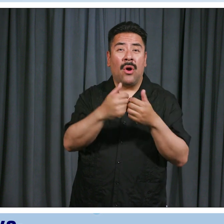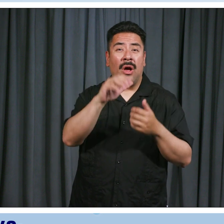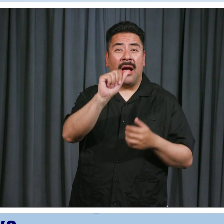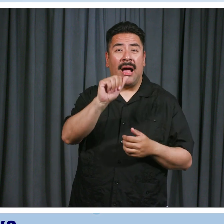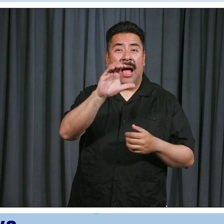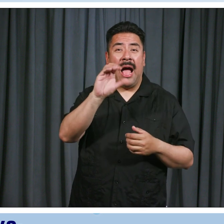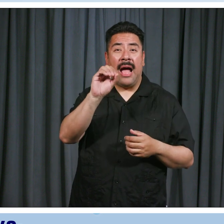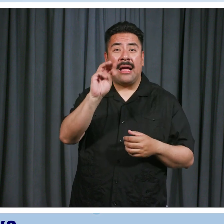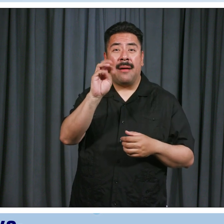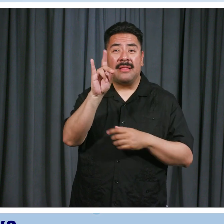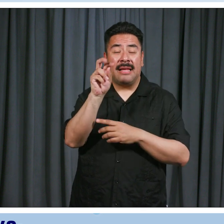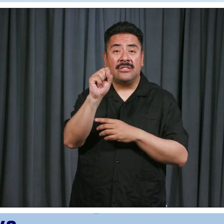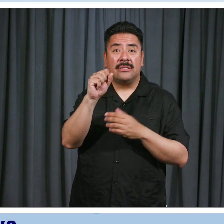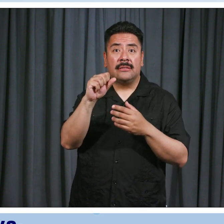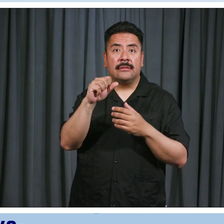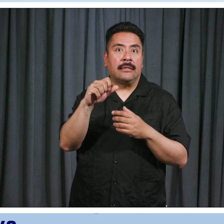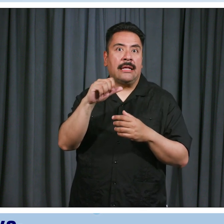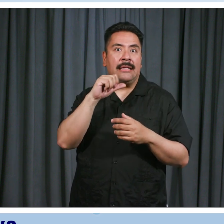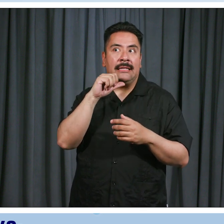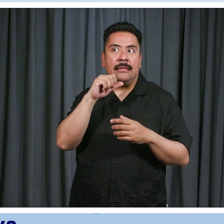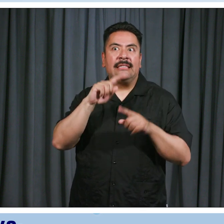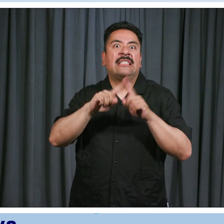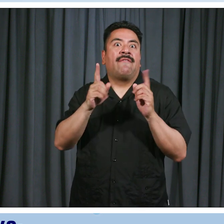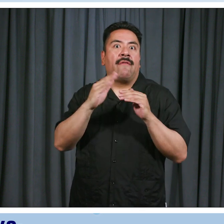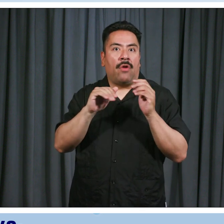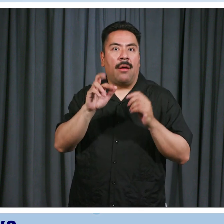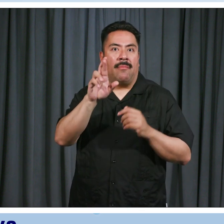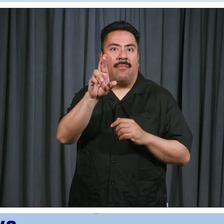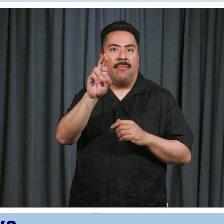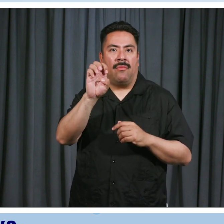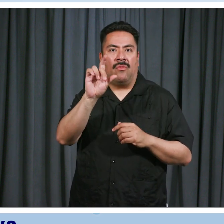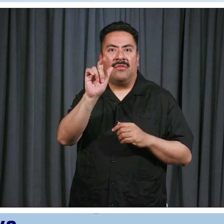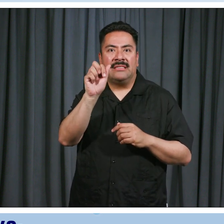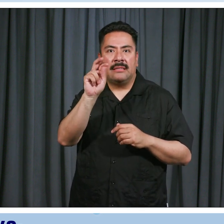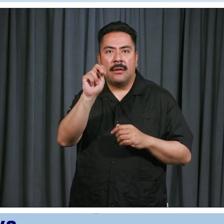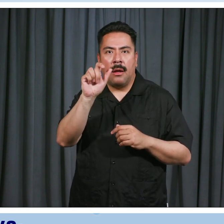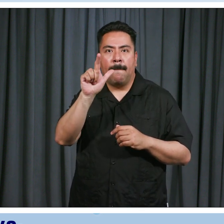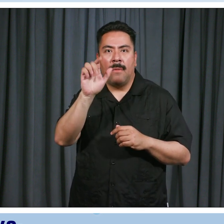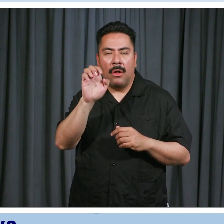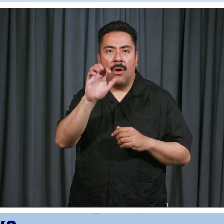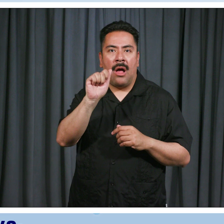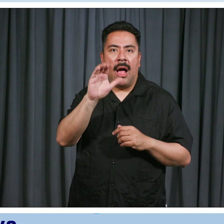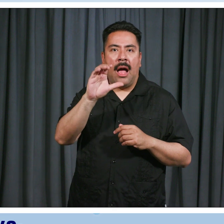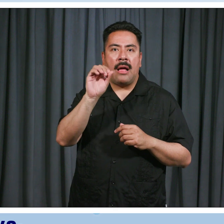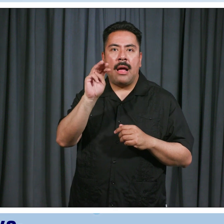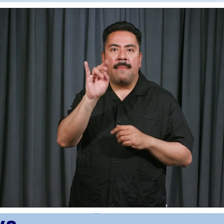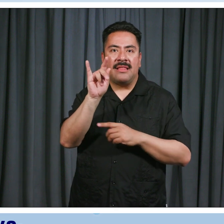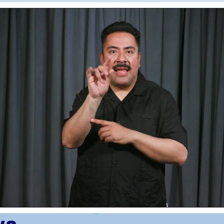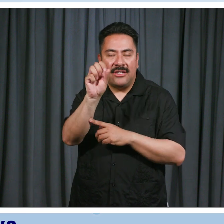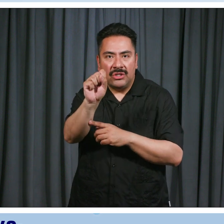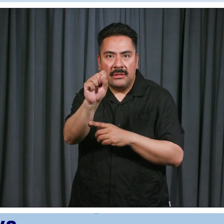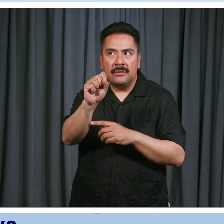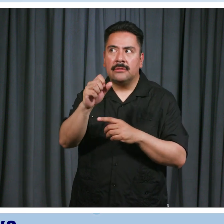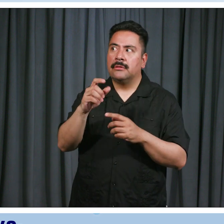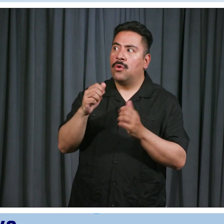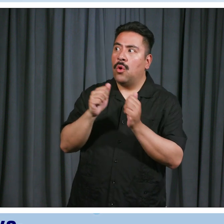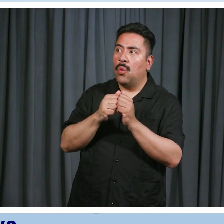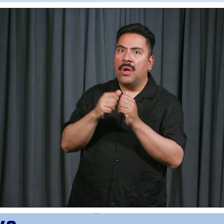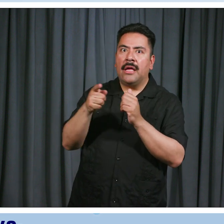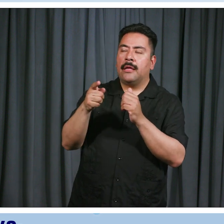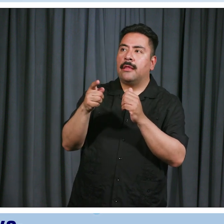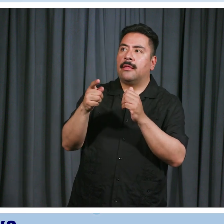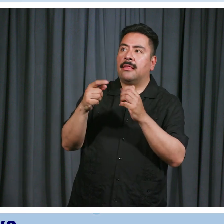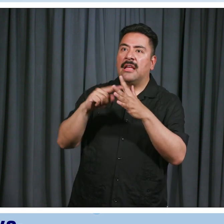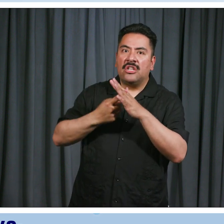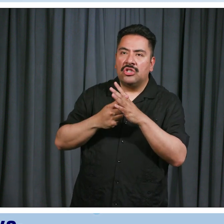of like the reasonable accommodations asked. And when all of that stuff is true and felt, then I think that some of the initial conversations and onboarding are like, what do